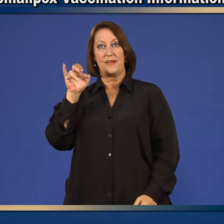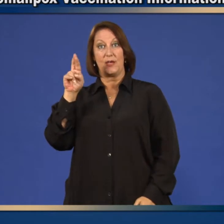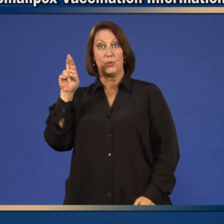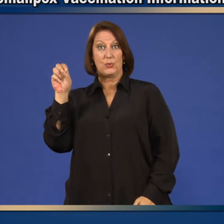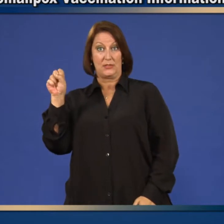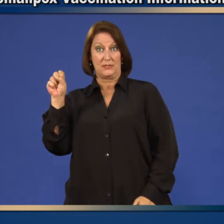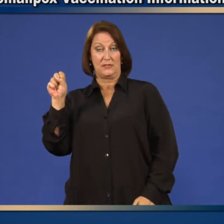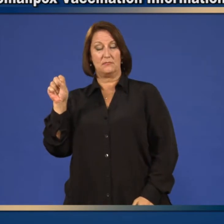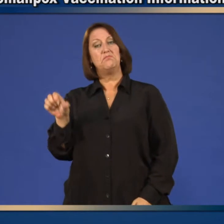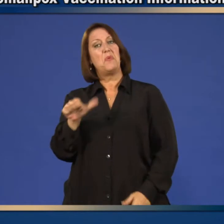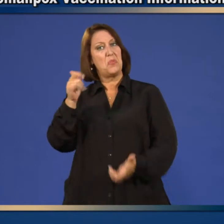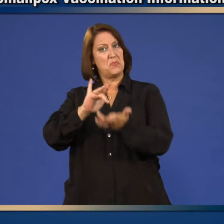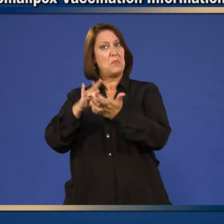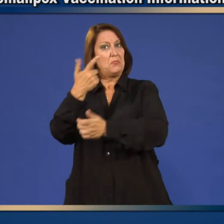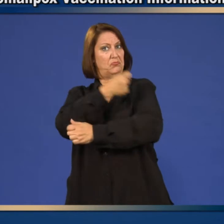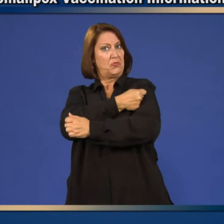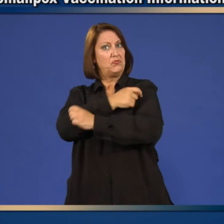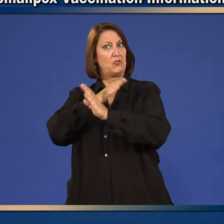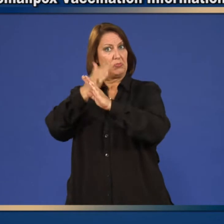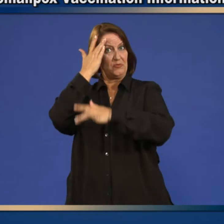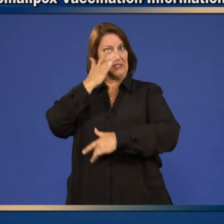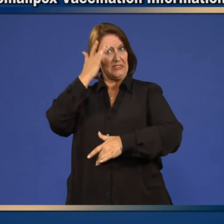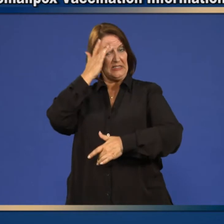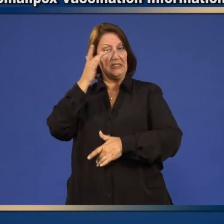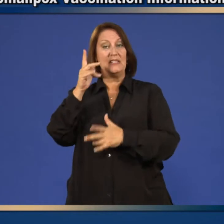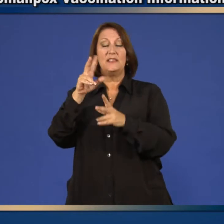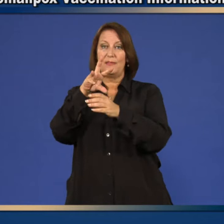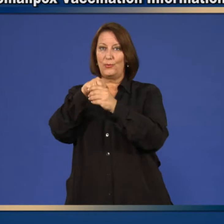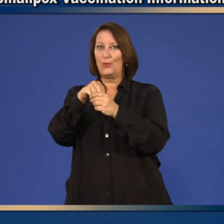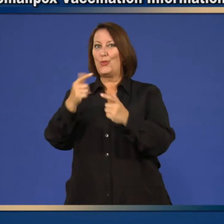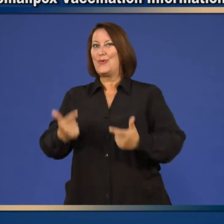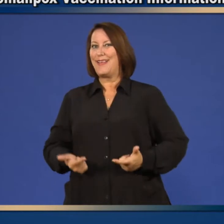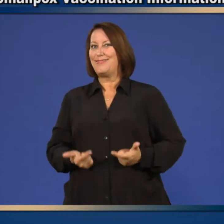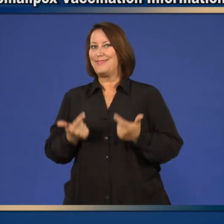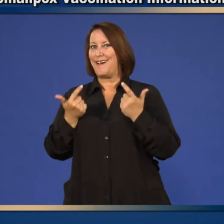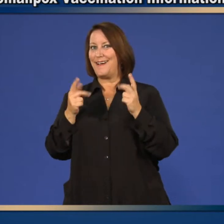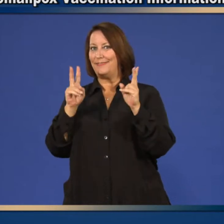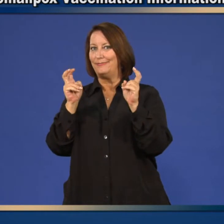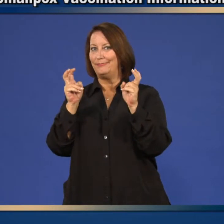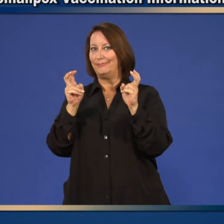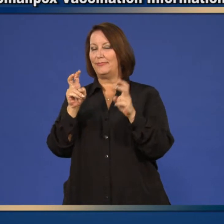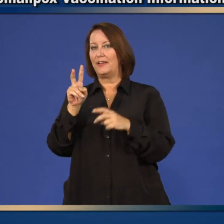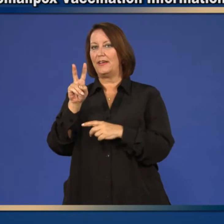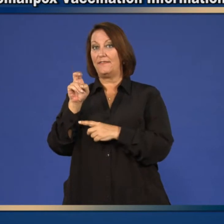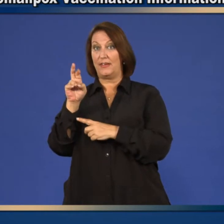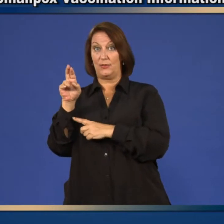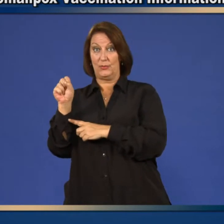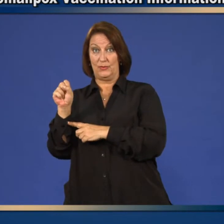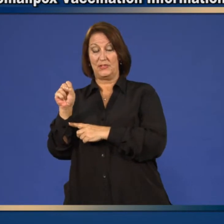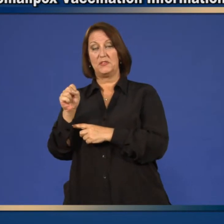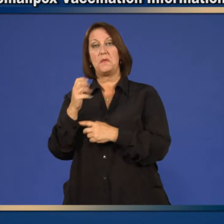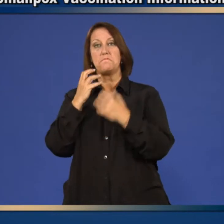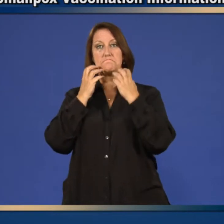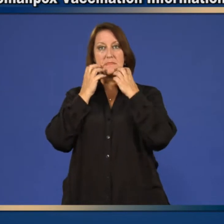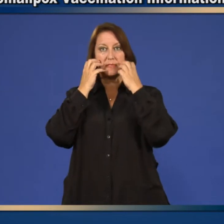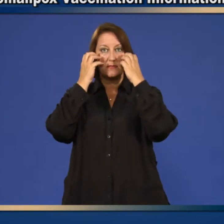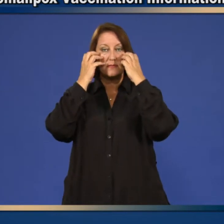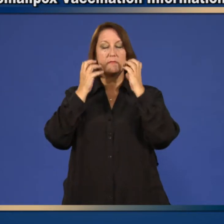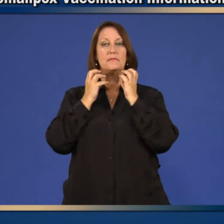Other vaccines containing live virus include measles, mumps, and German